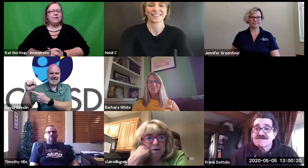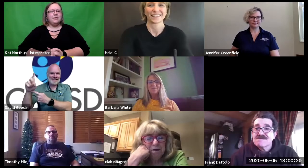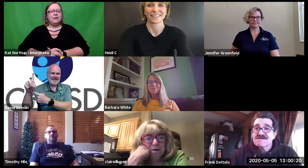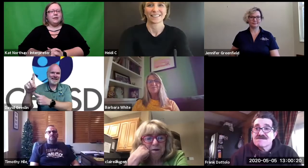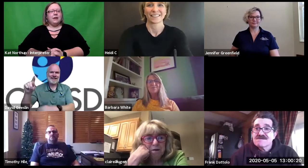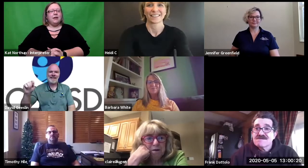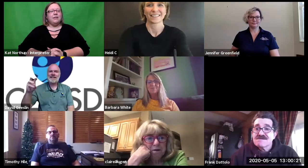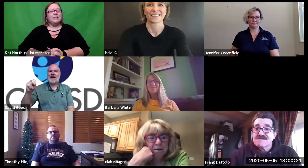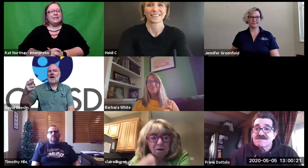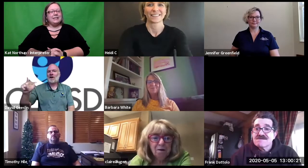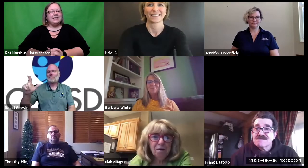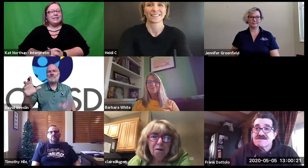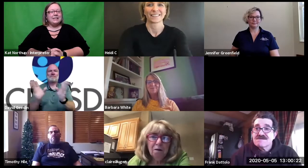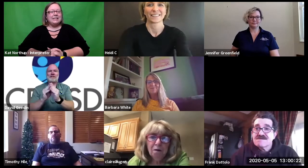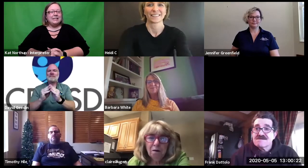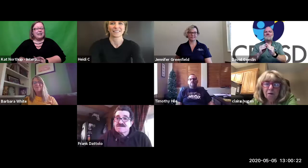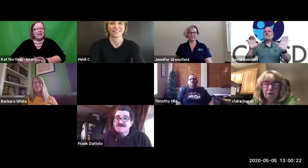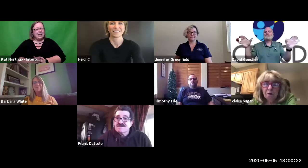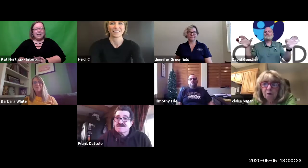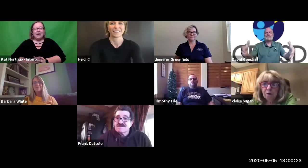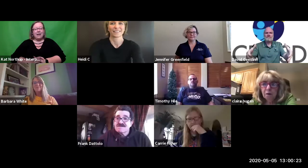begin. This is